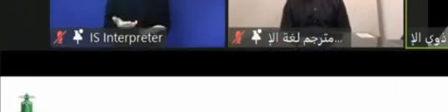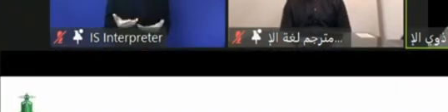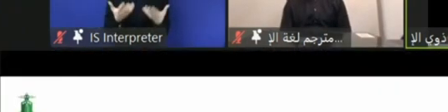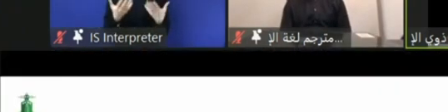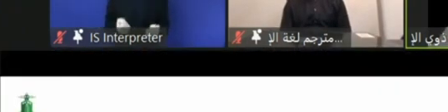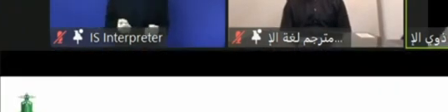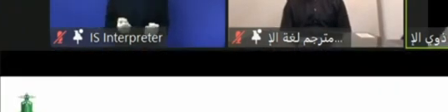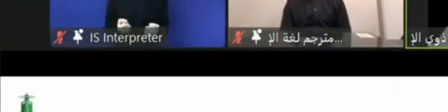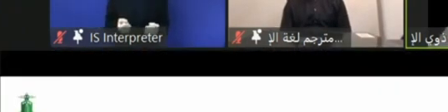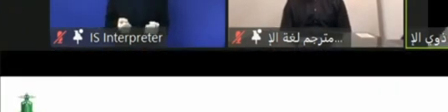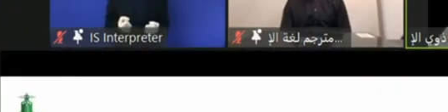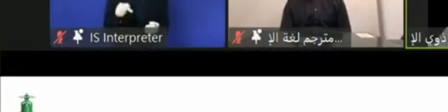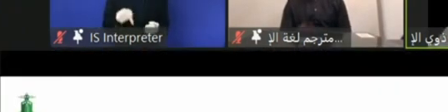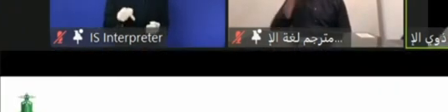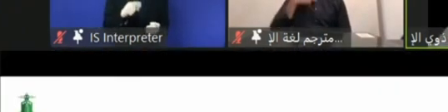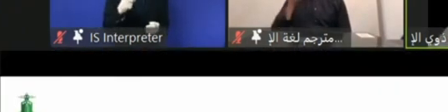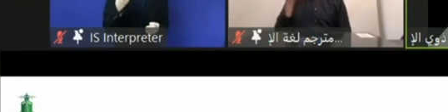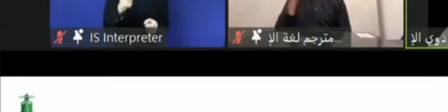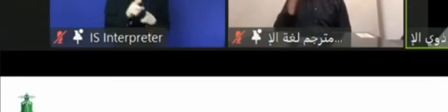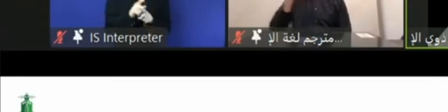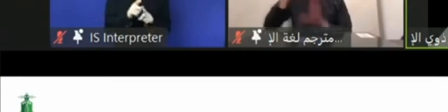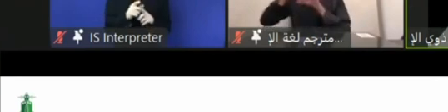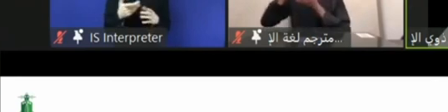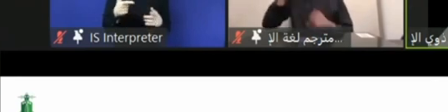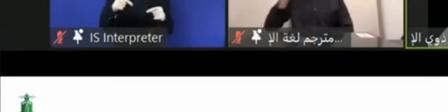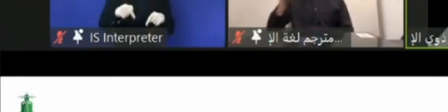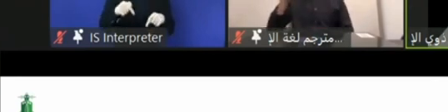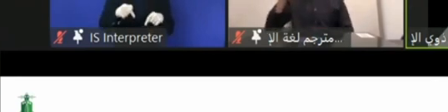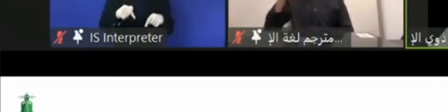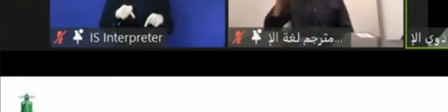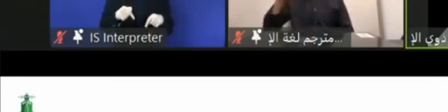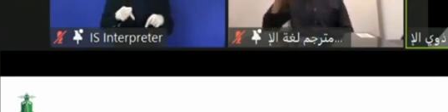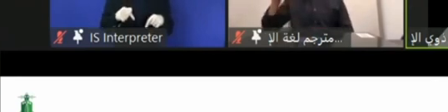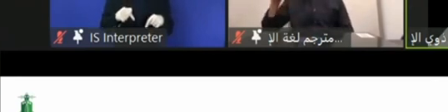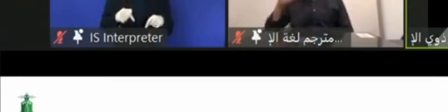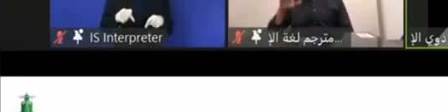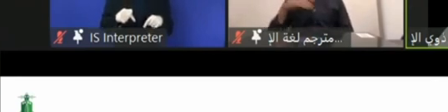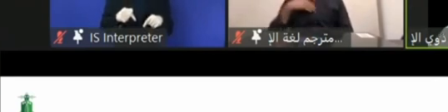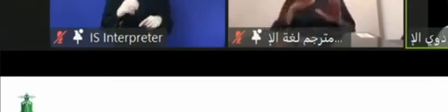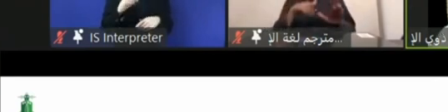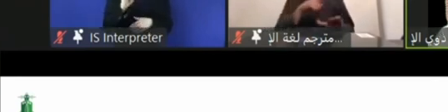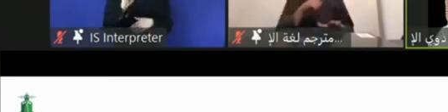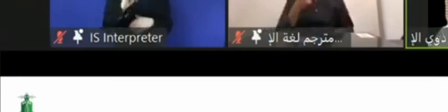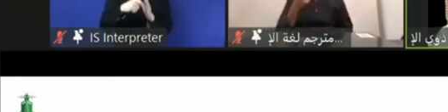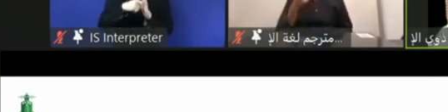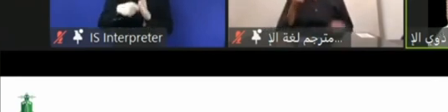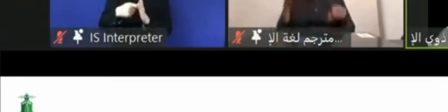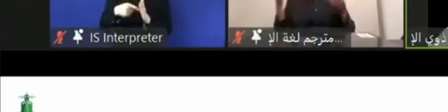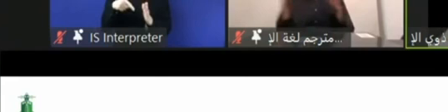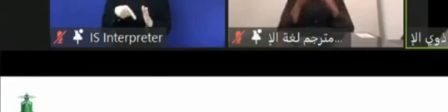Zero Project mentor tell me is we have only a few minutes, 2 minutes or